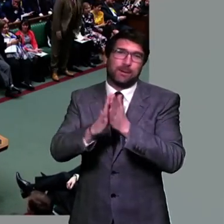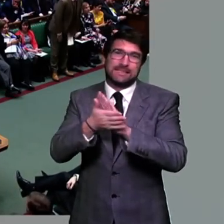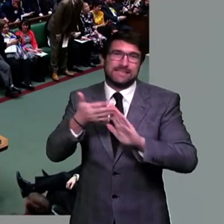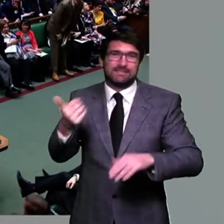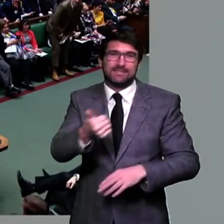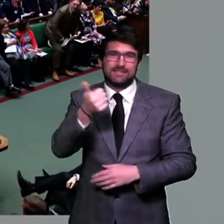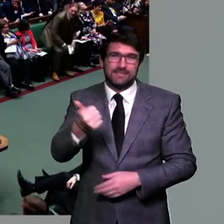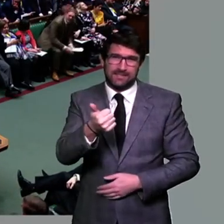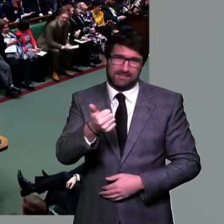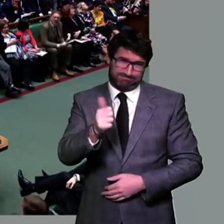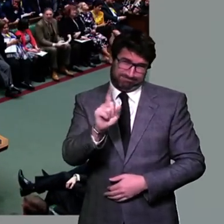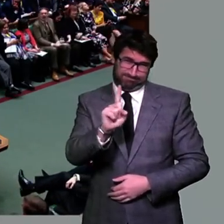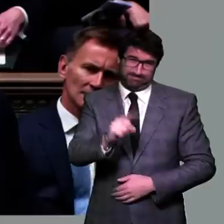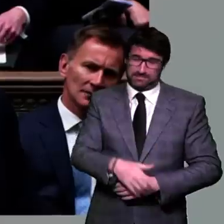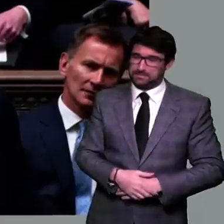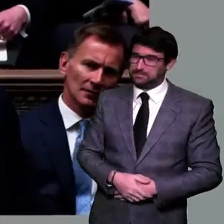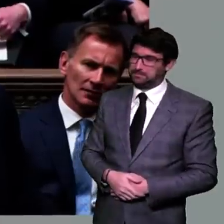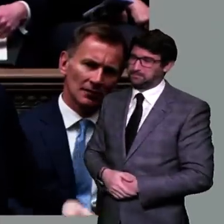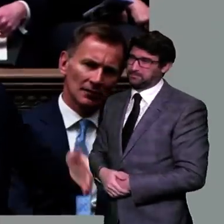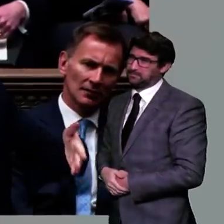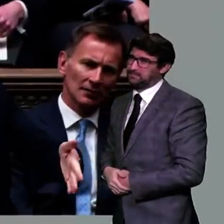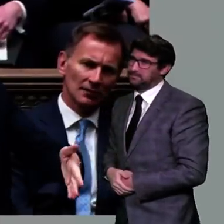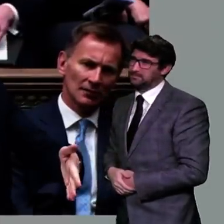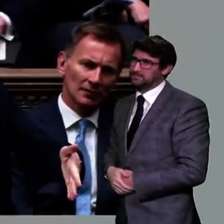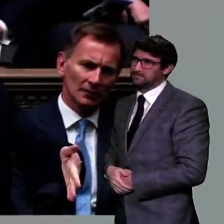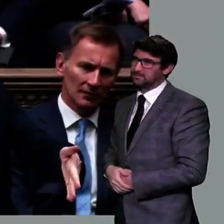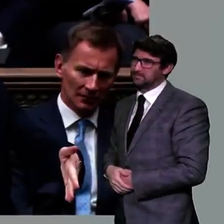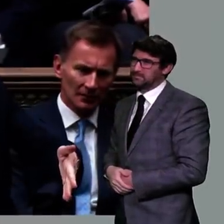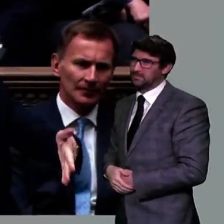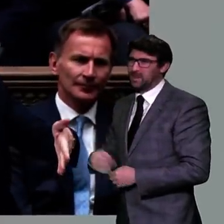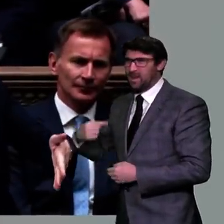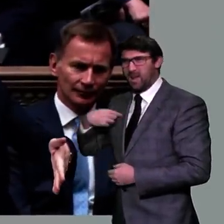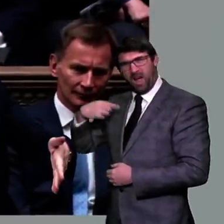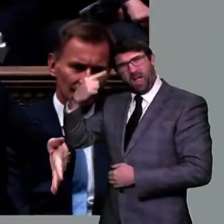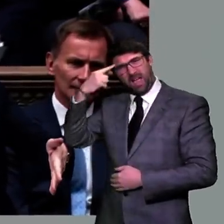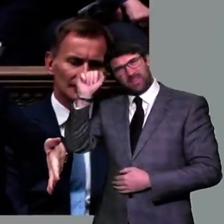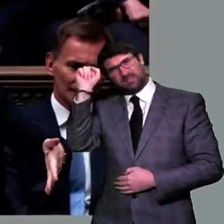I do think there has to be some reflection of economic reality from the party opposite.